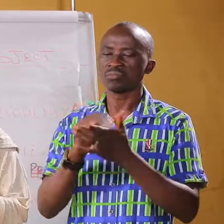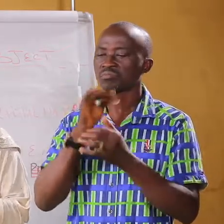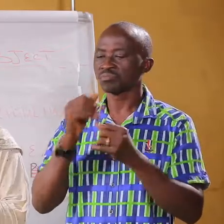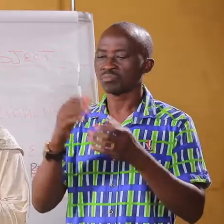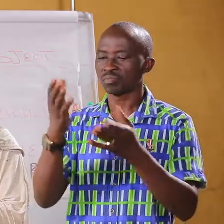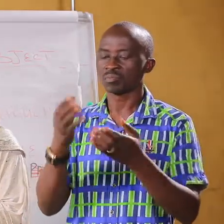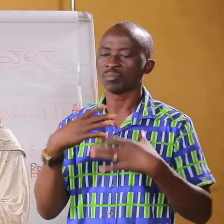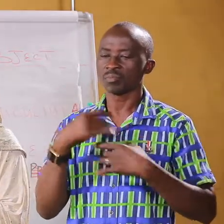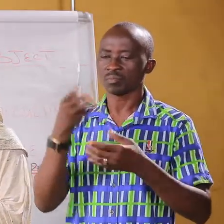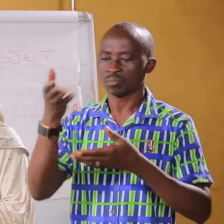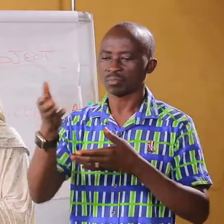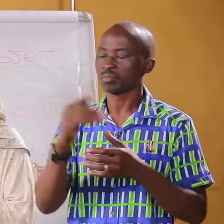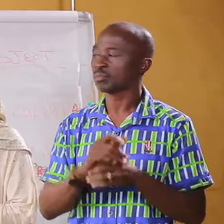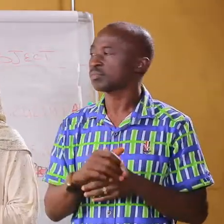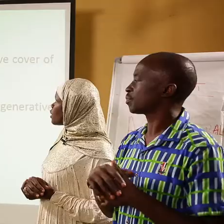the farmland.